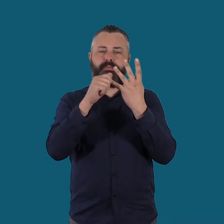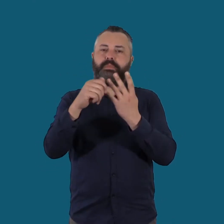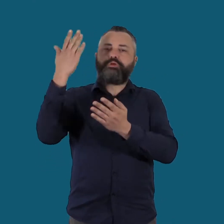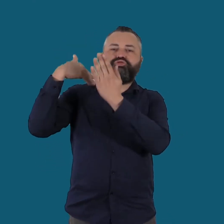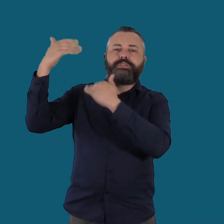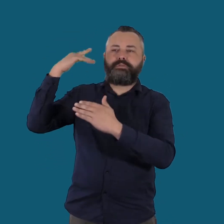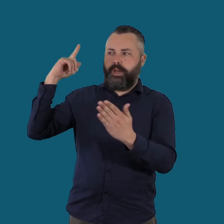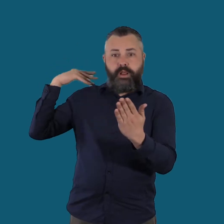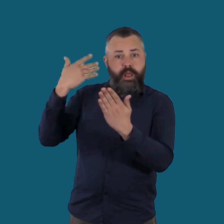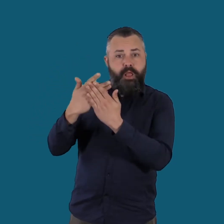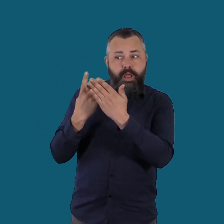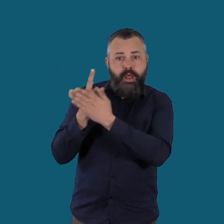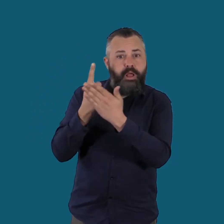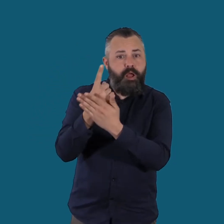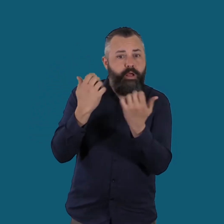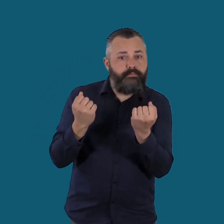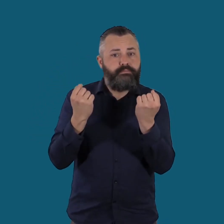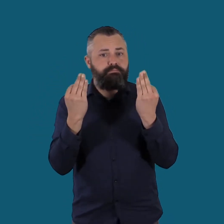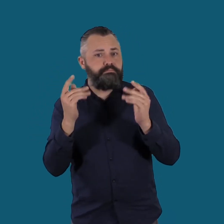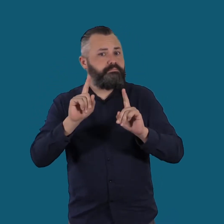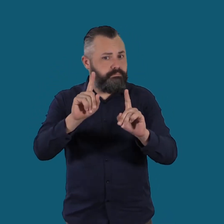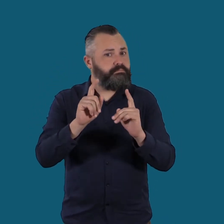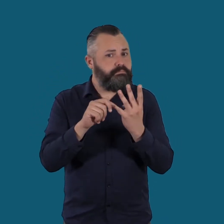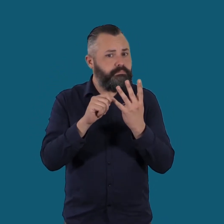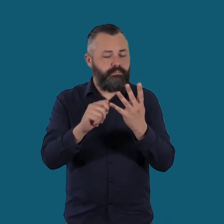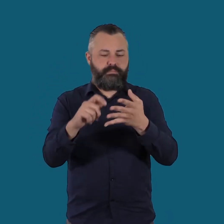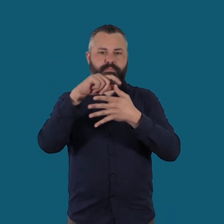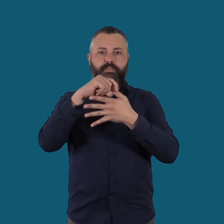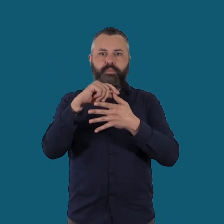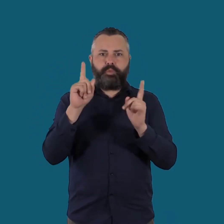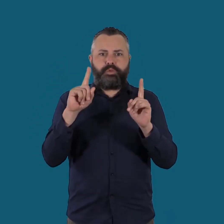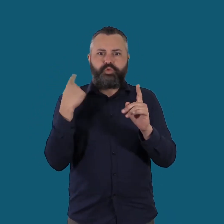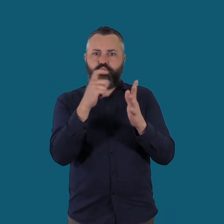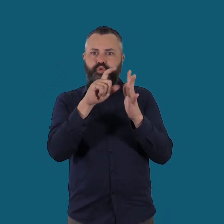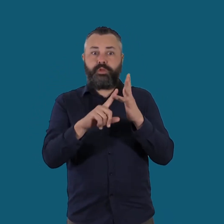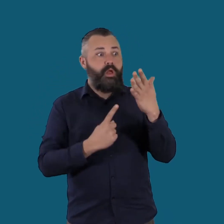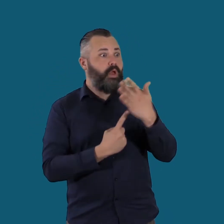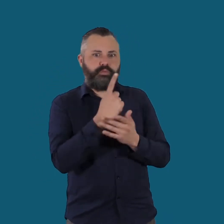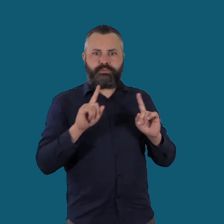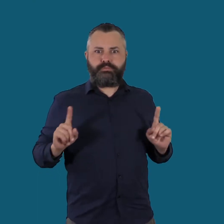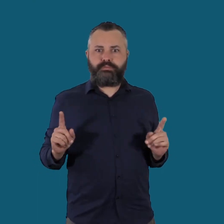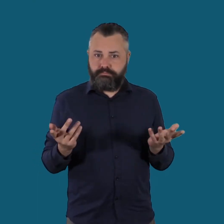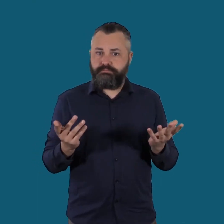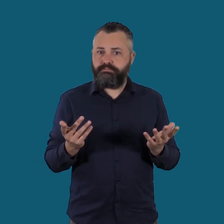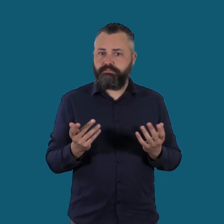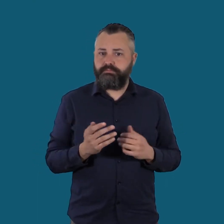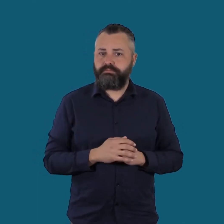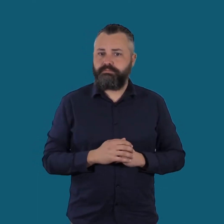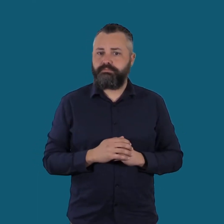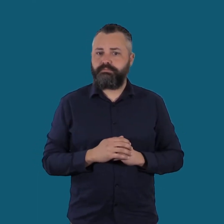4. A brief overview of landslides within Australia. 5. Basic actions that can be taken to prepare for a landslide.